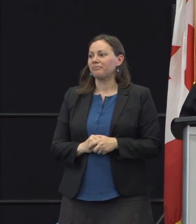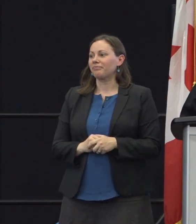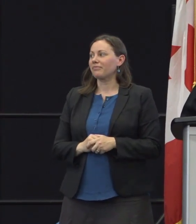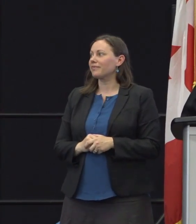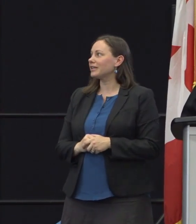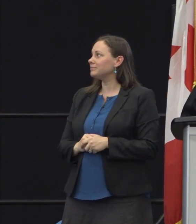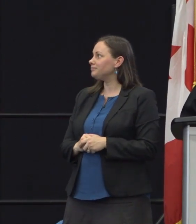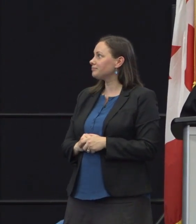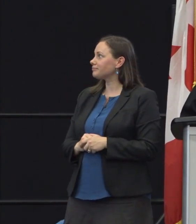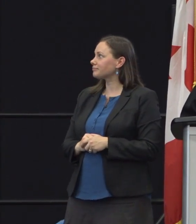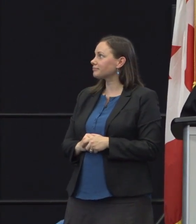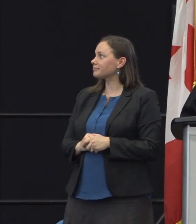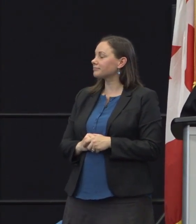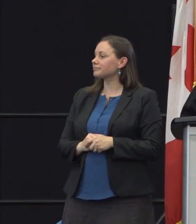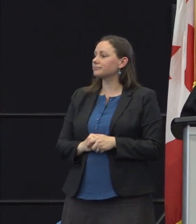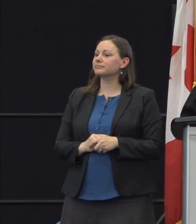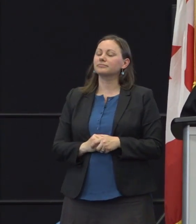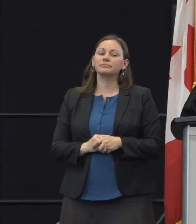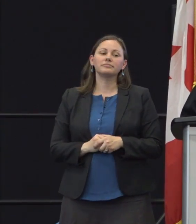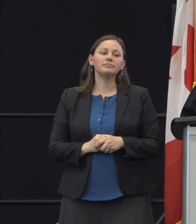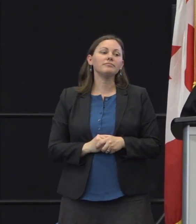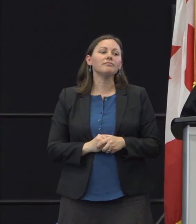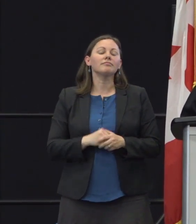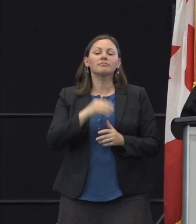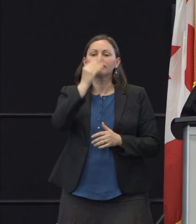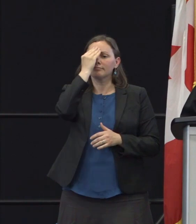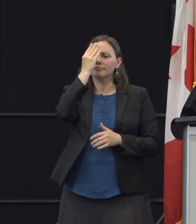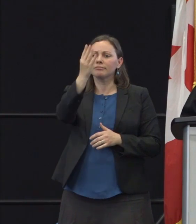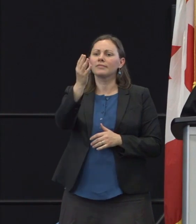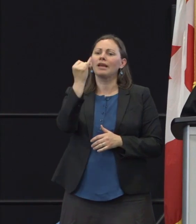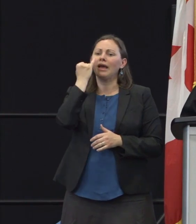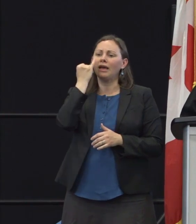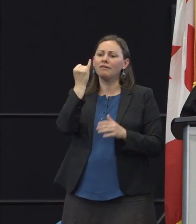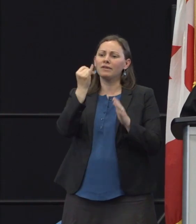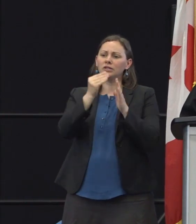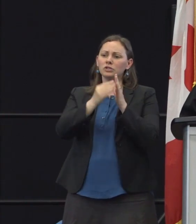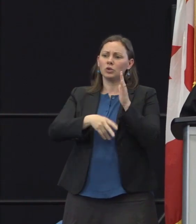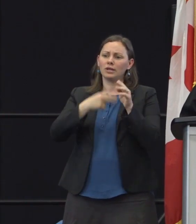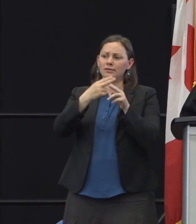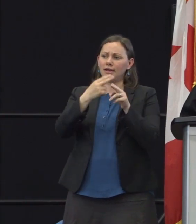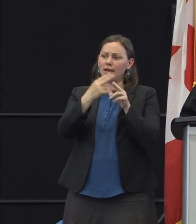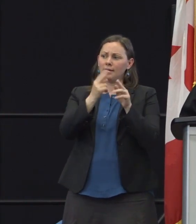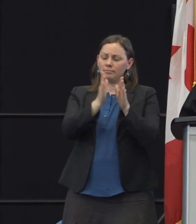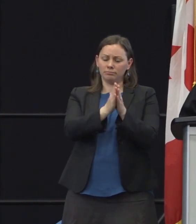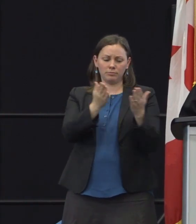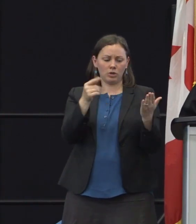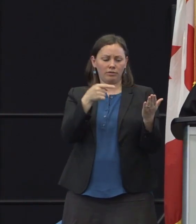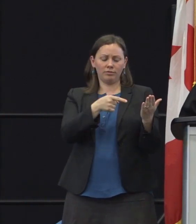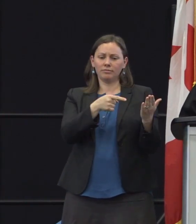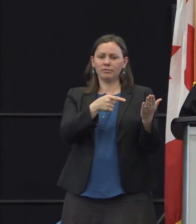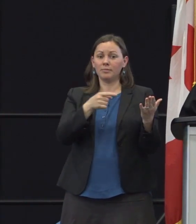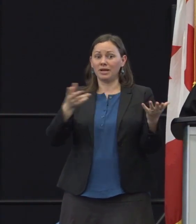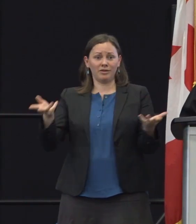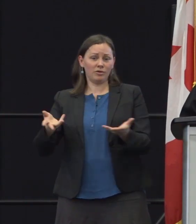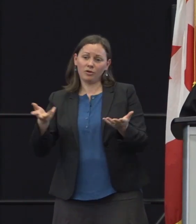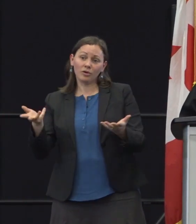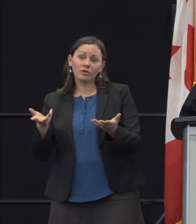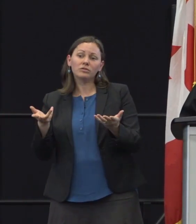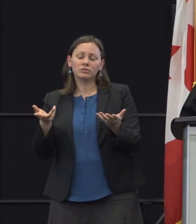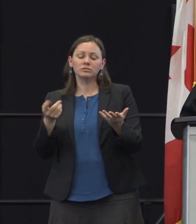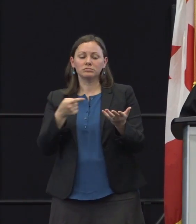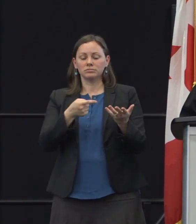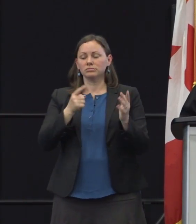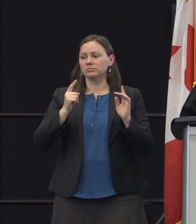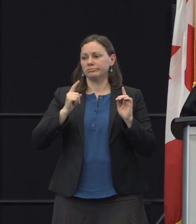For the information of the audience, those students whose names appear in the program but who are unable to be with us today